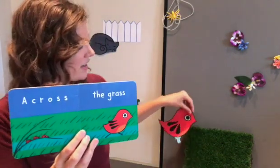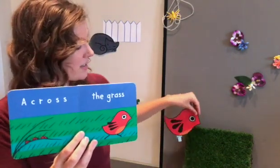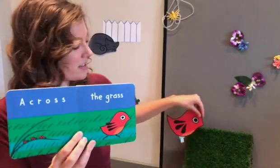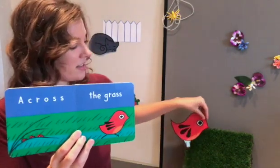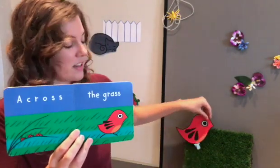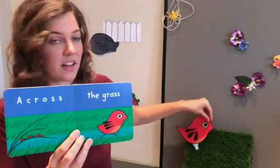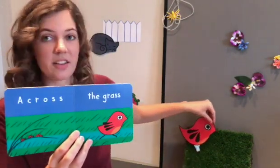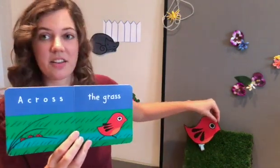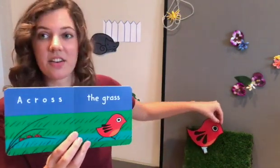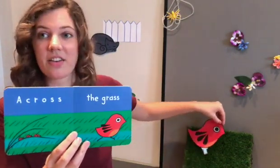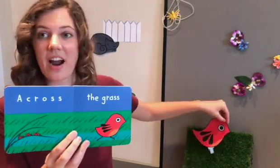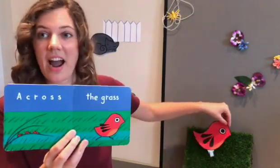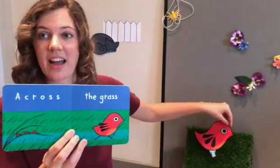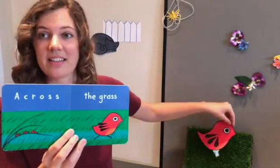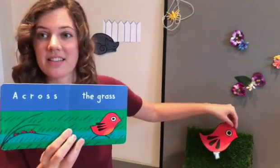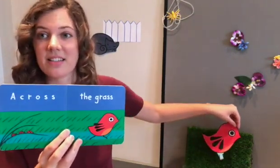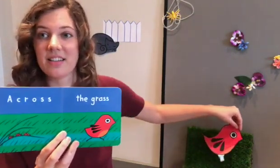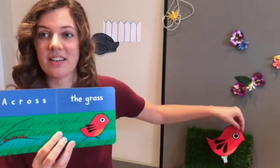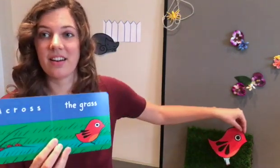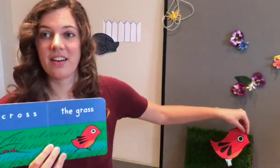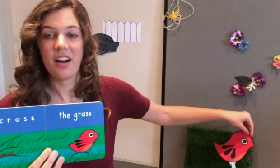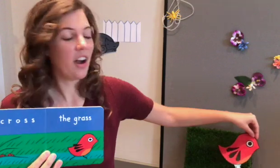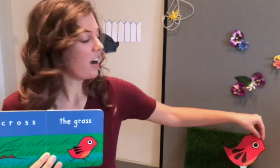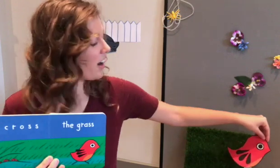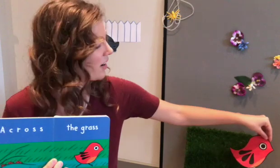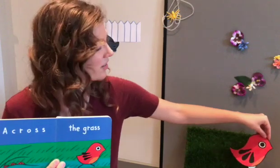Across the grass. Across.